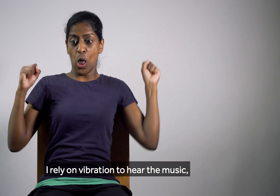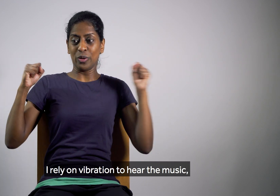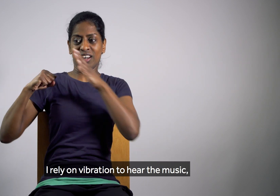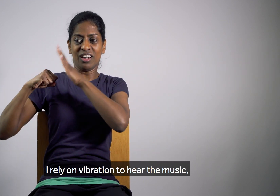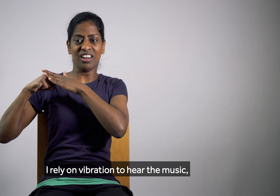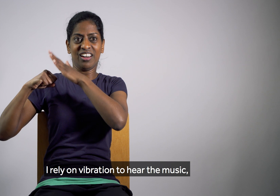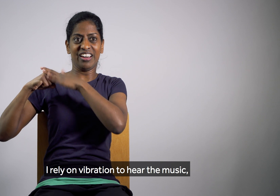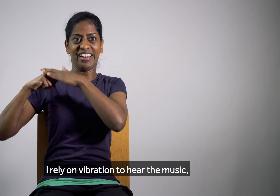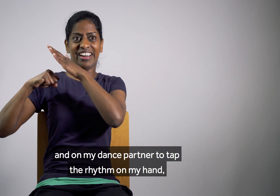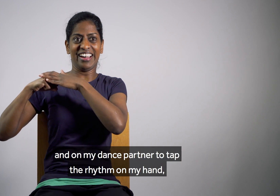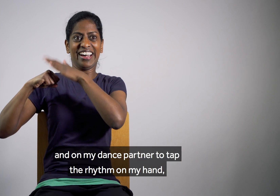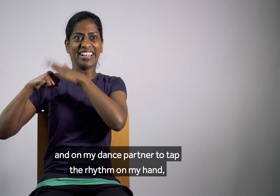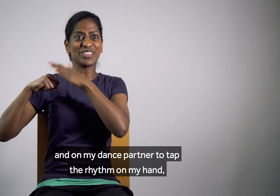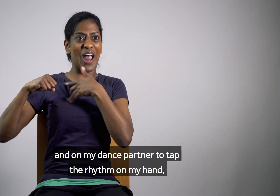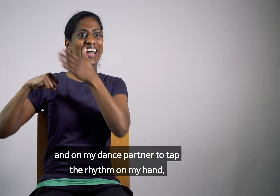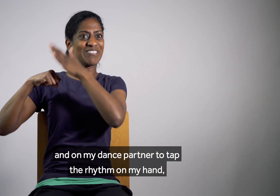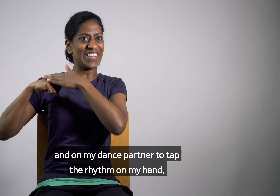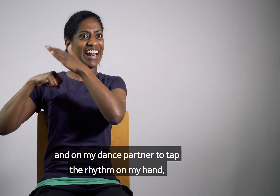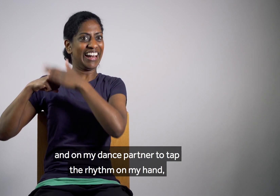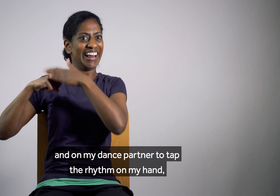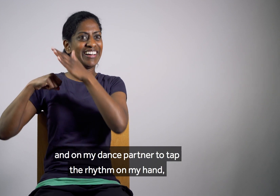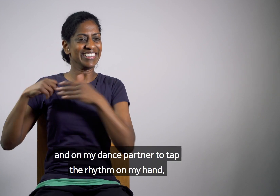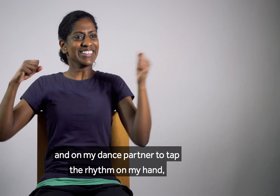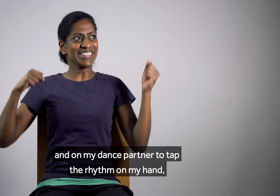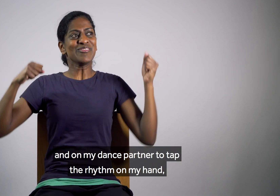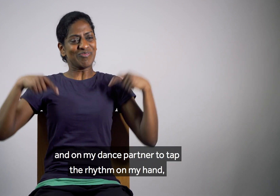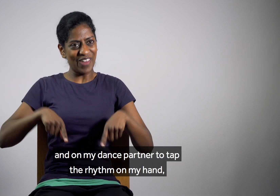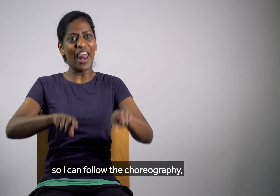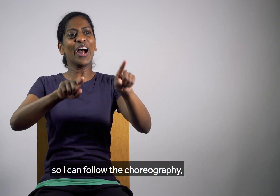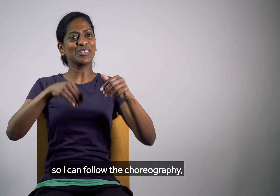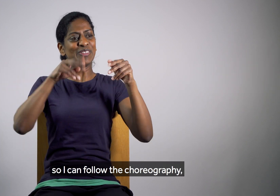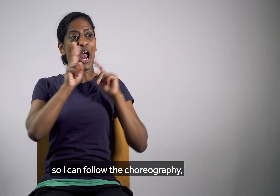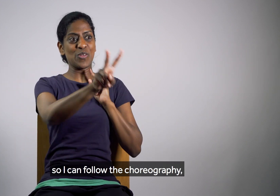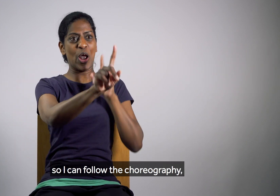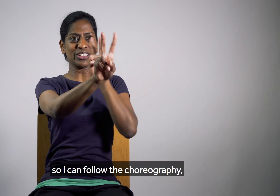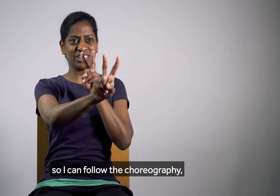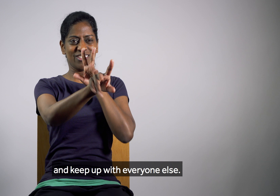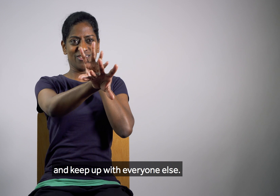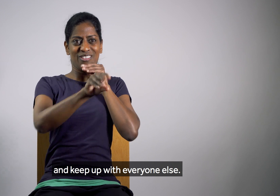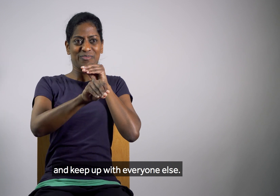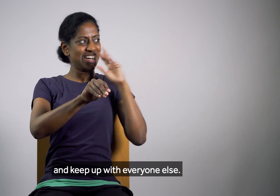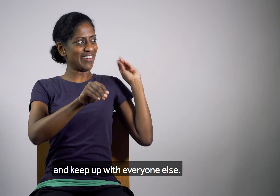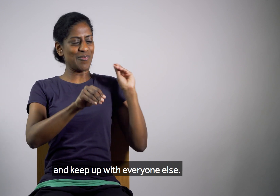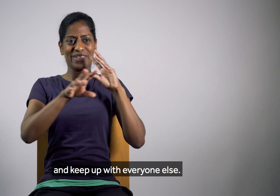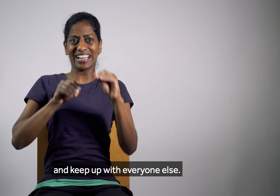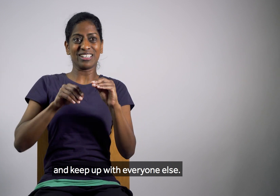music and on my dance partner to tap the rhythm on my hand so I can follow the choreography and keep up with everyone else.